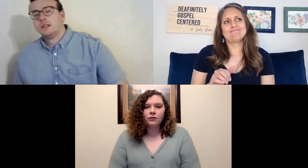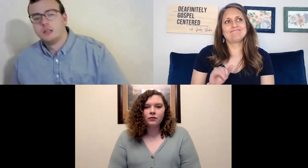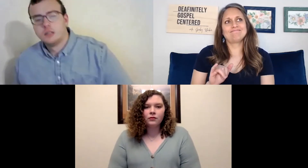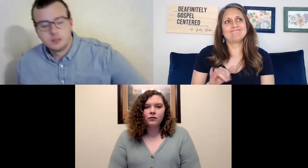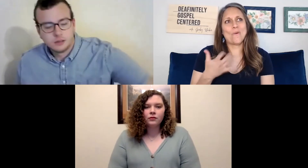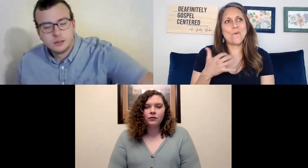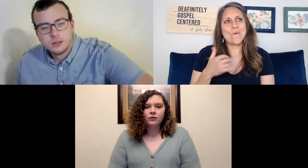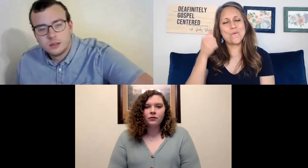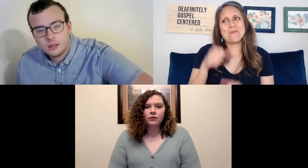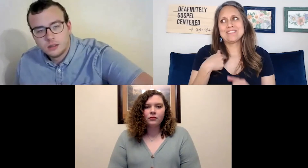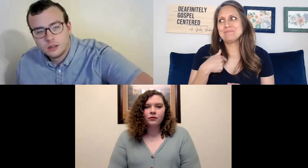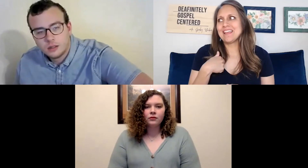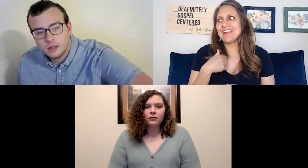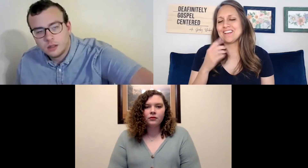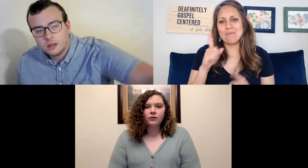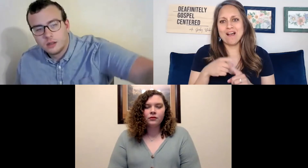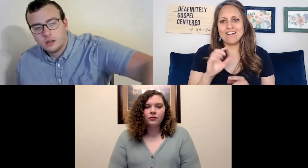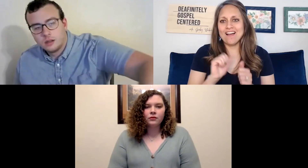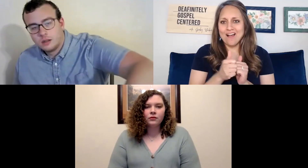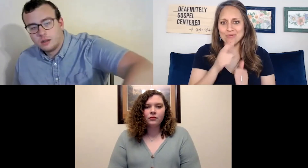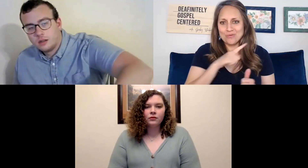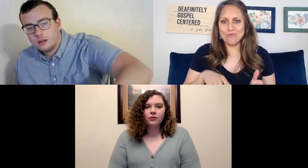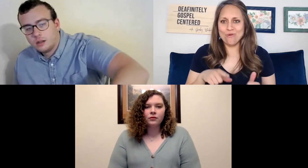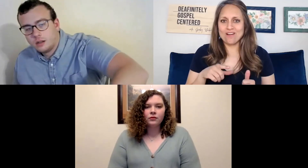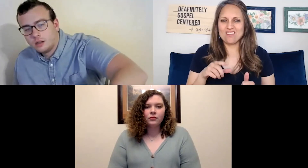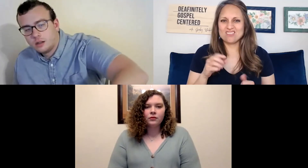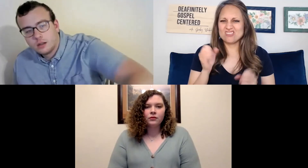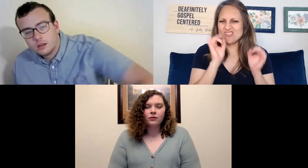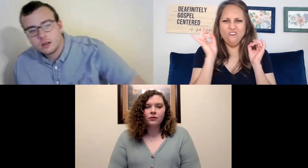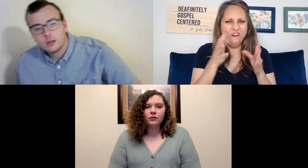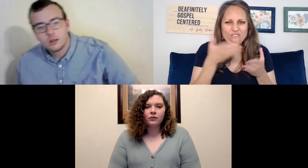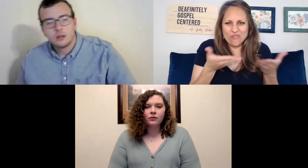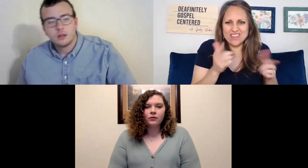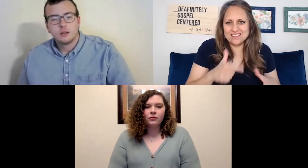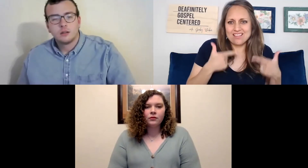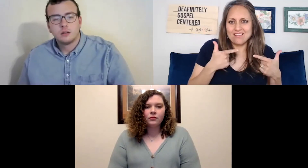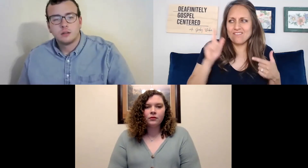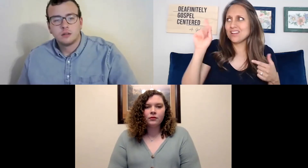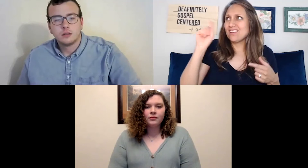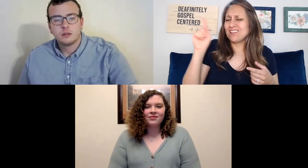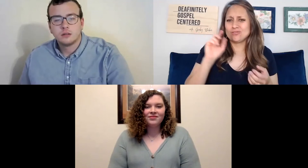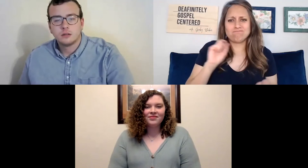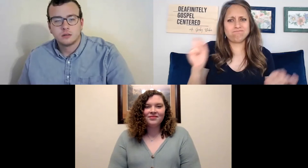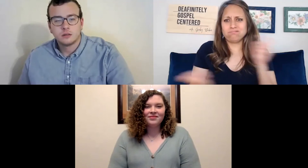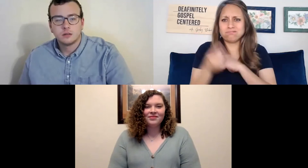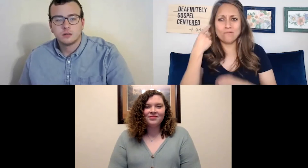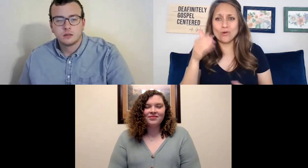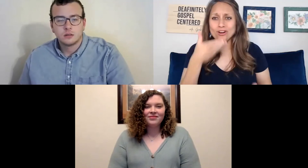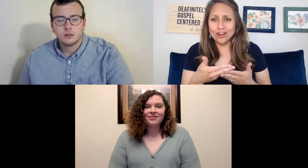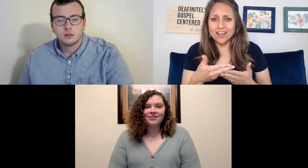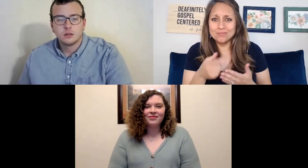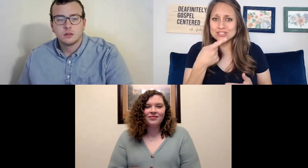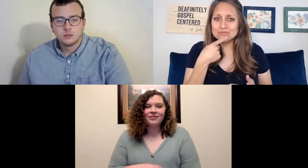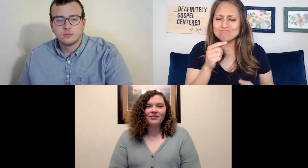Yeah, that's just... It just reminds me of how the Lord takes the horrible things in our life and changes